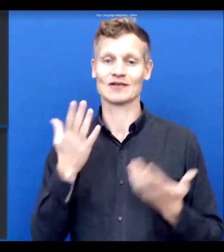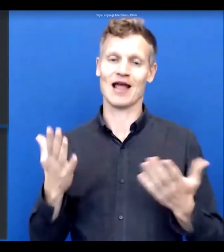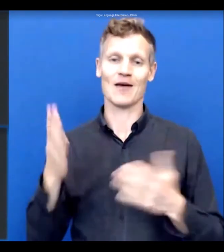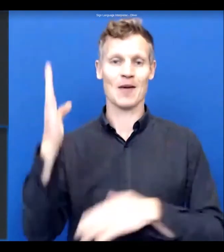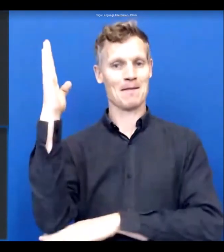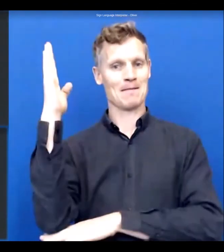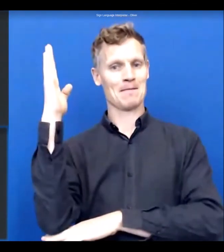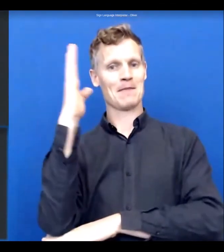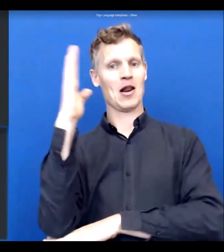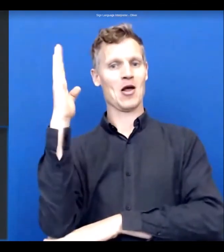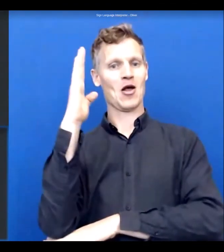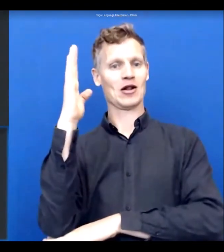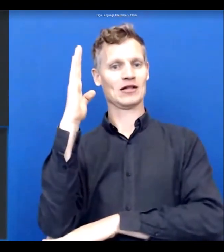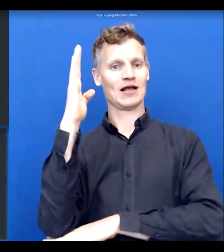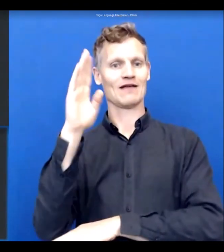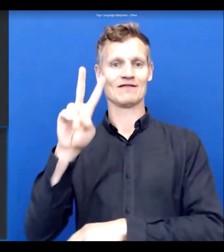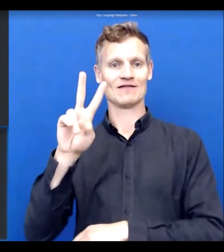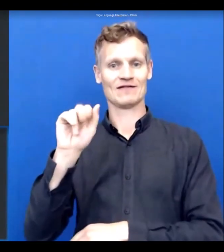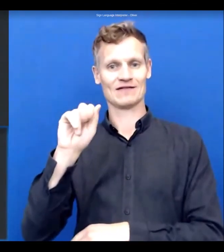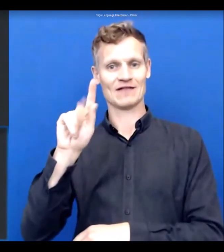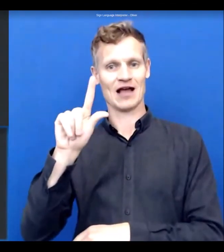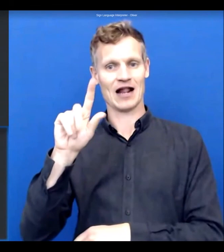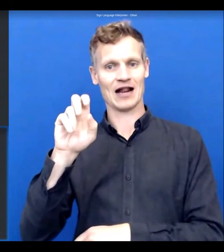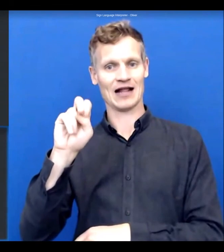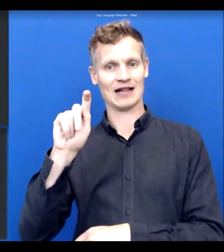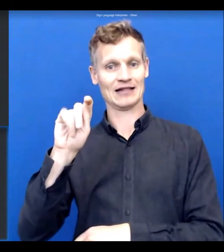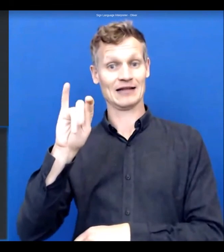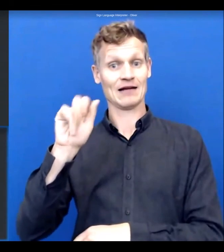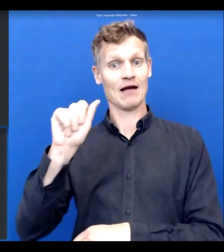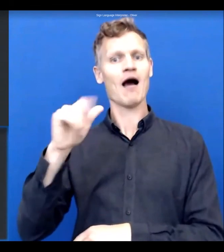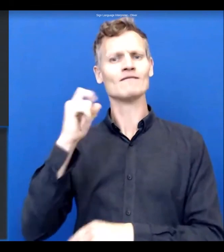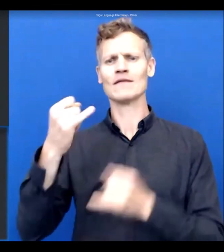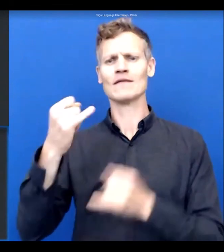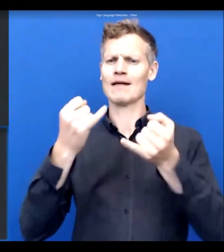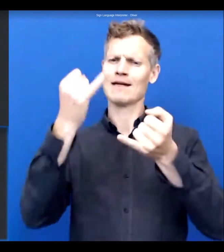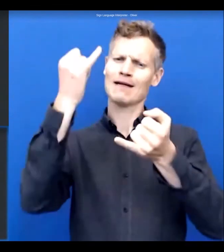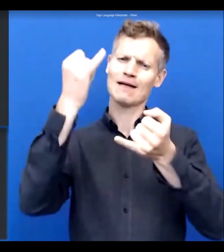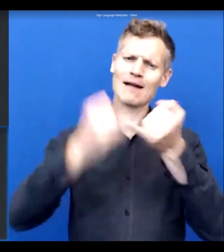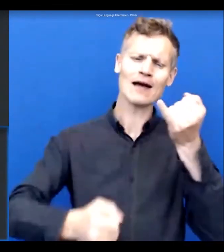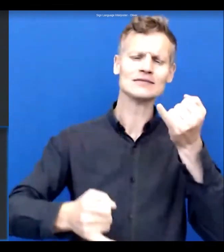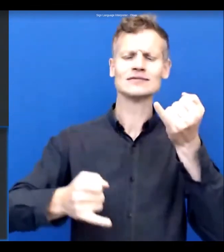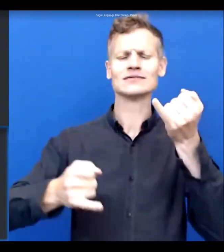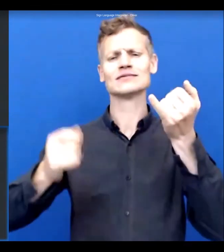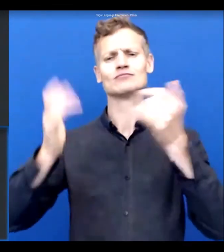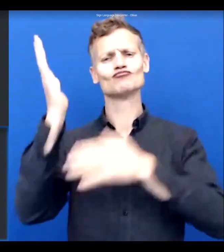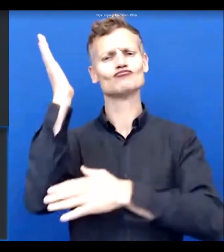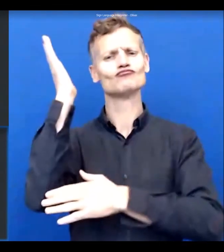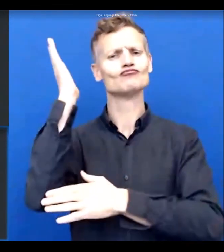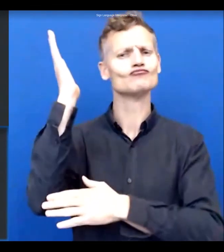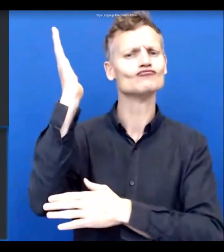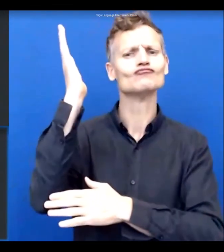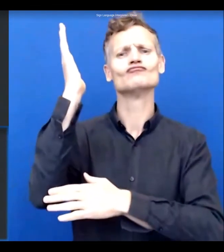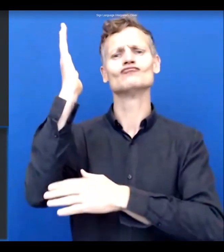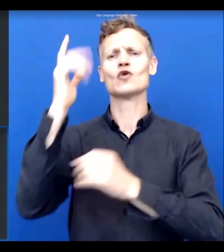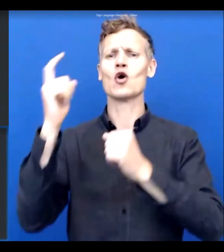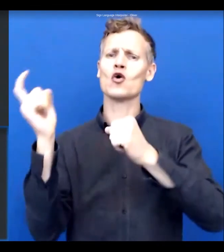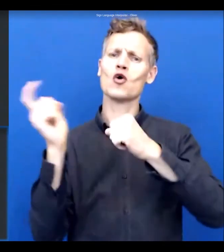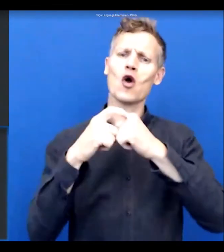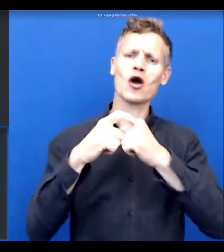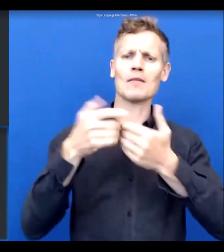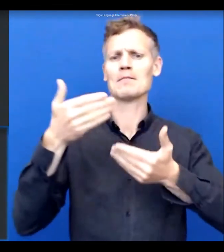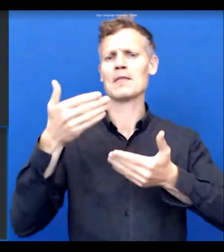Valentina Orioli, for a final reflection on the ROC methodology for co-designing culturally dynamic